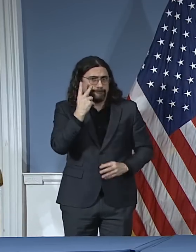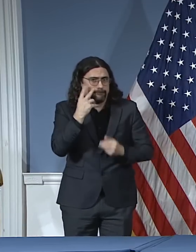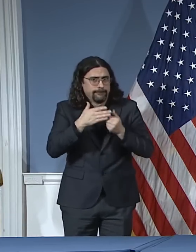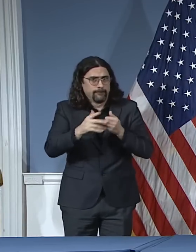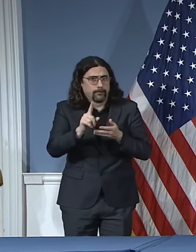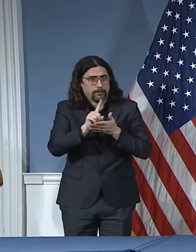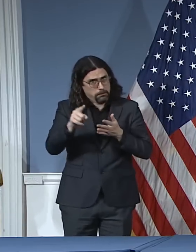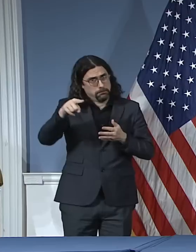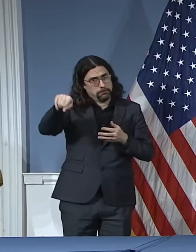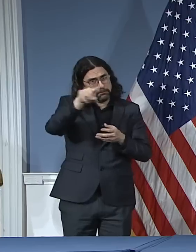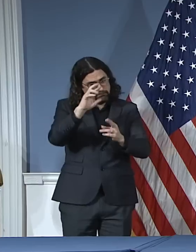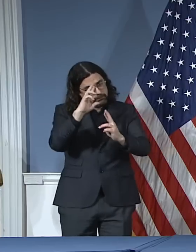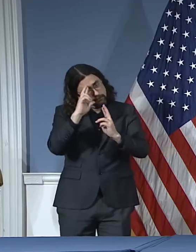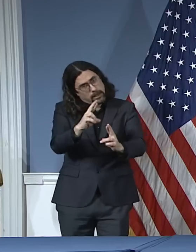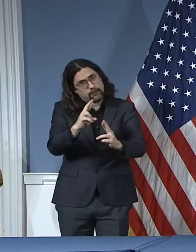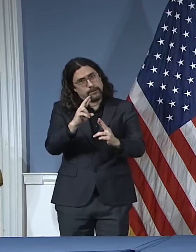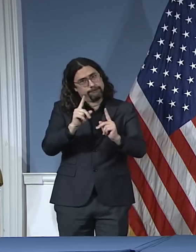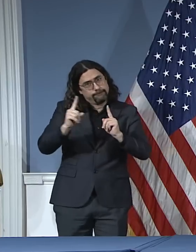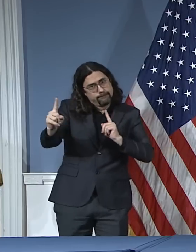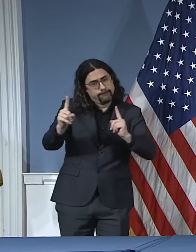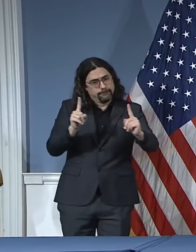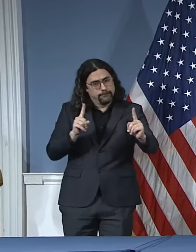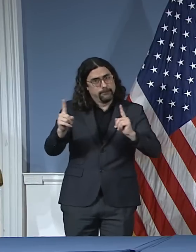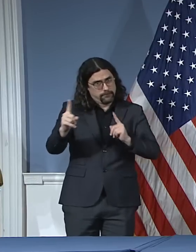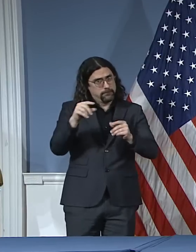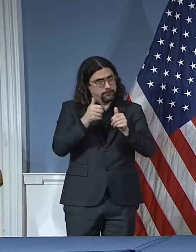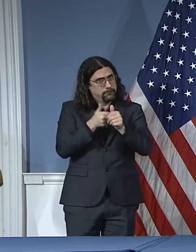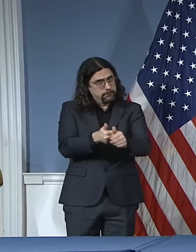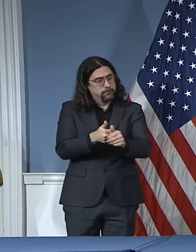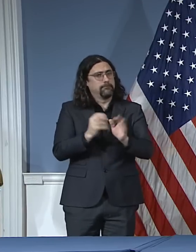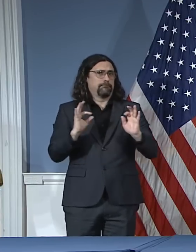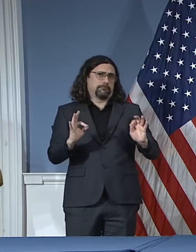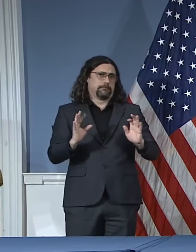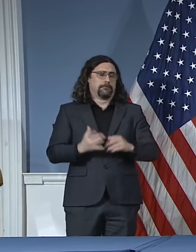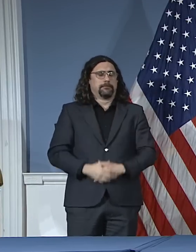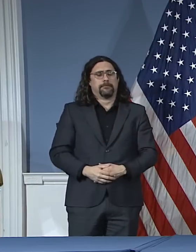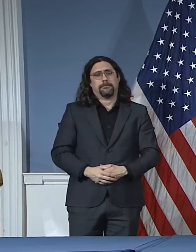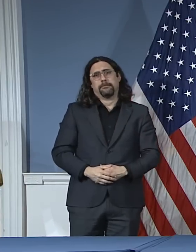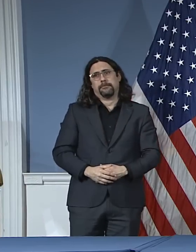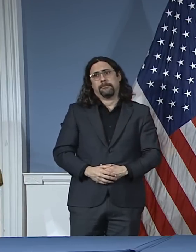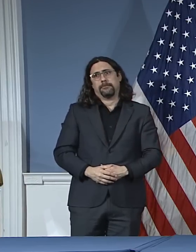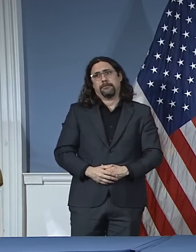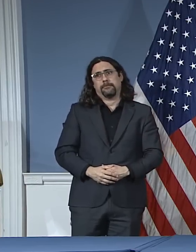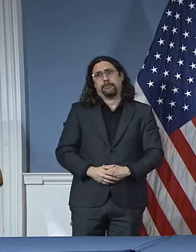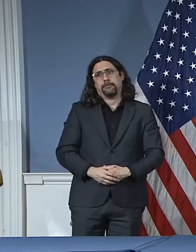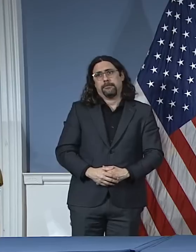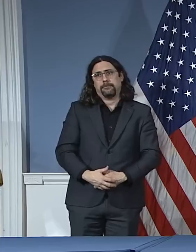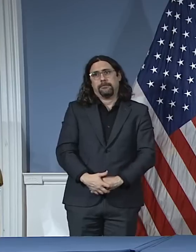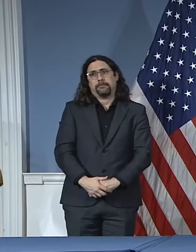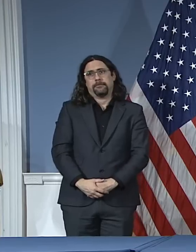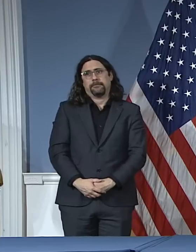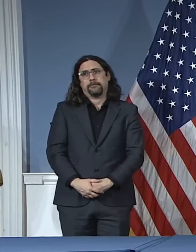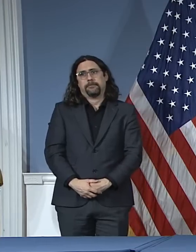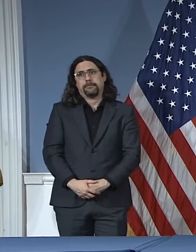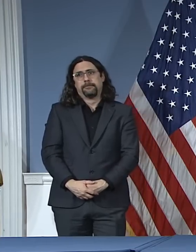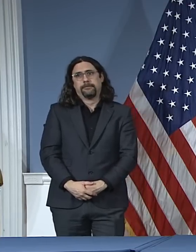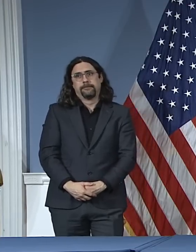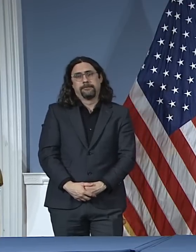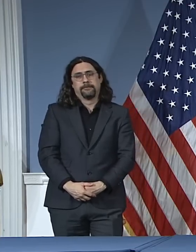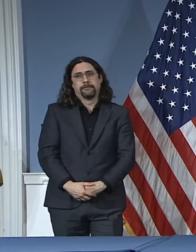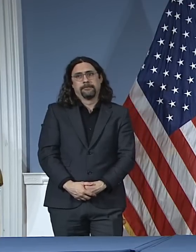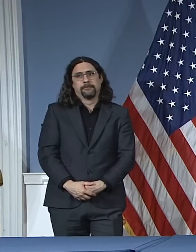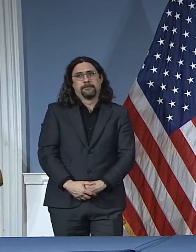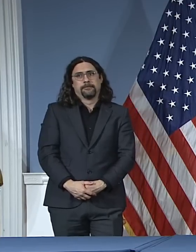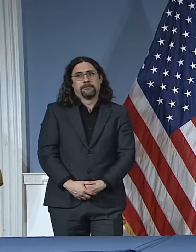agreement with the state of New York that that is the approach we'll take. Tomorrow, I'm going to provide the state with a